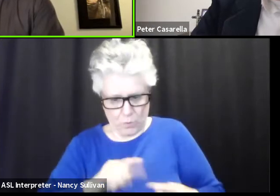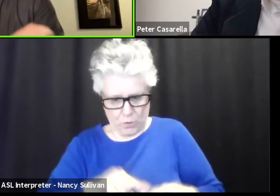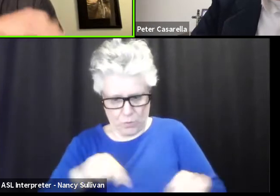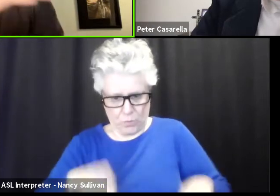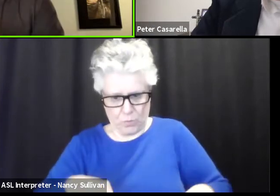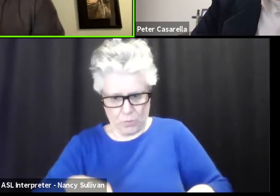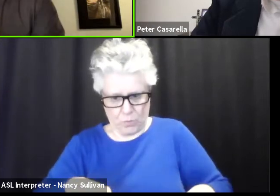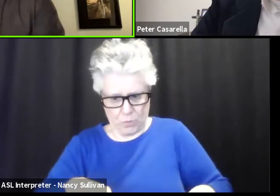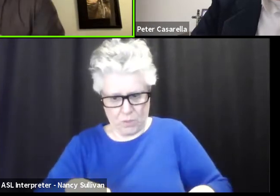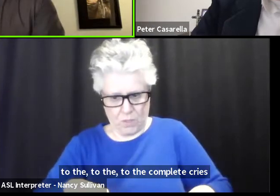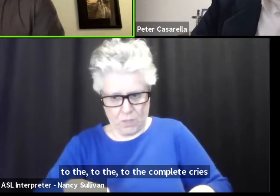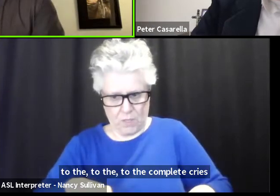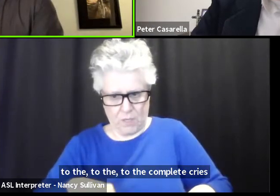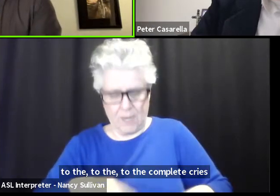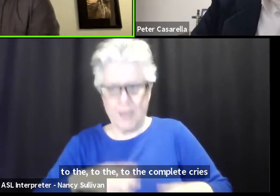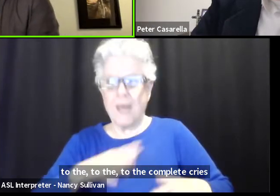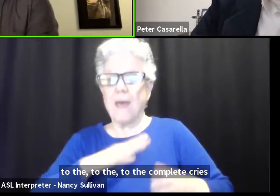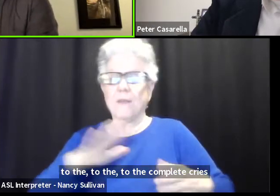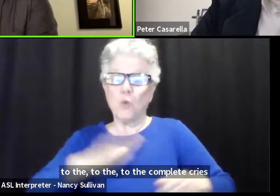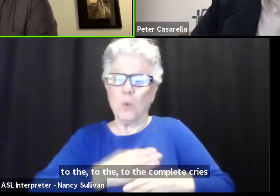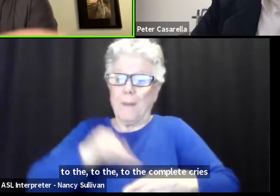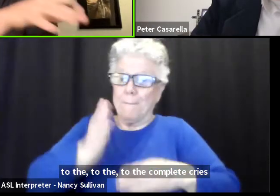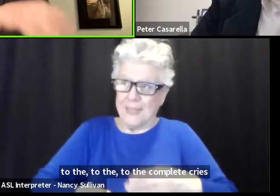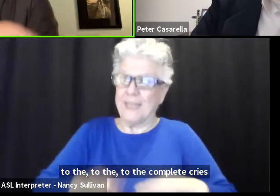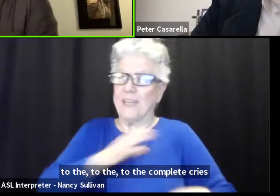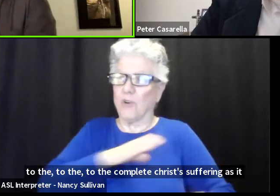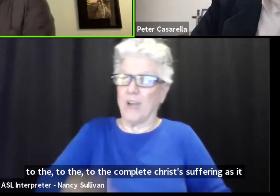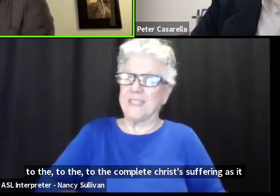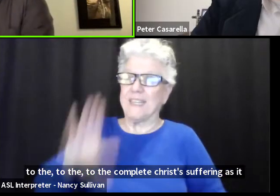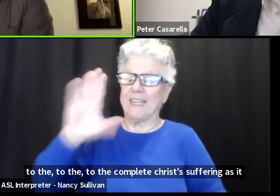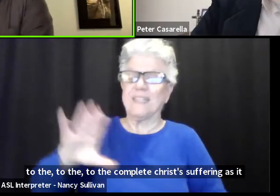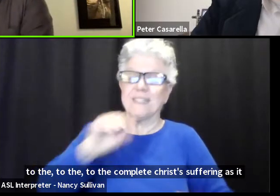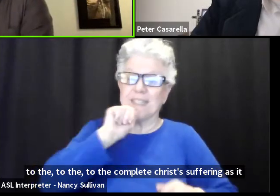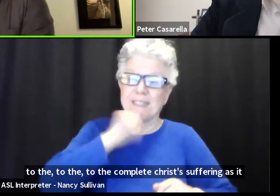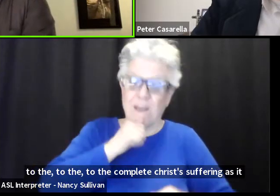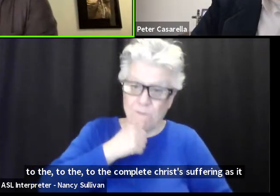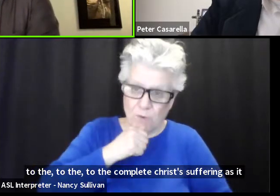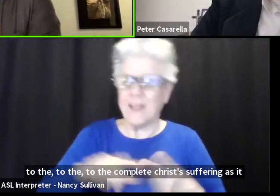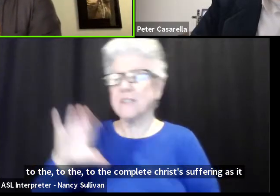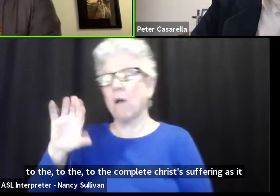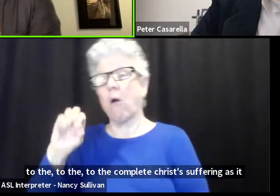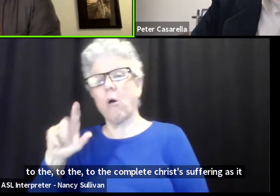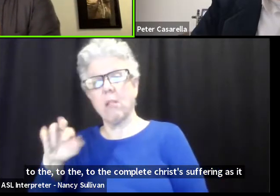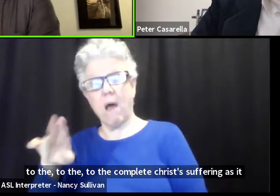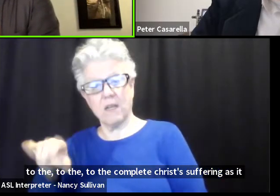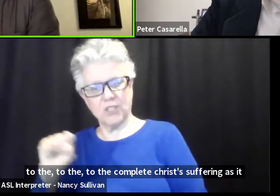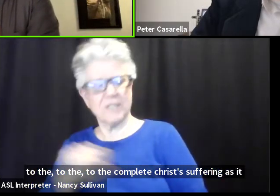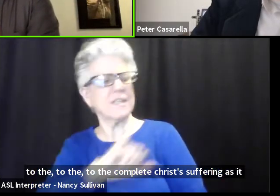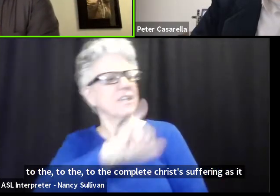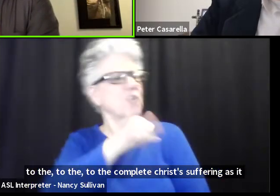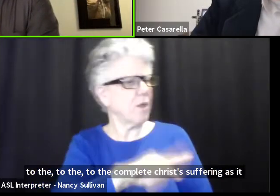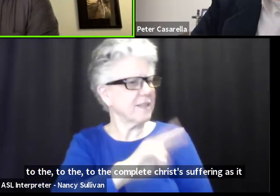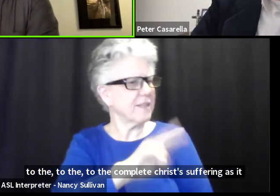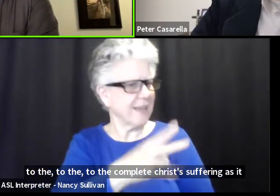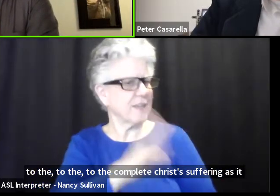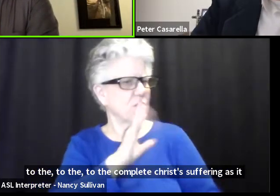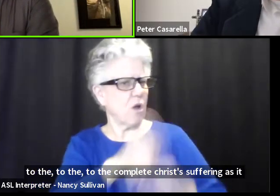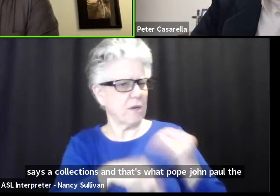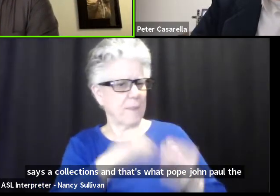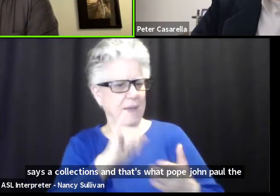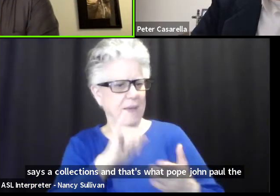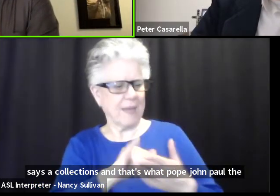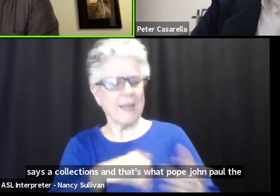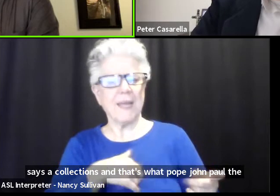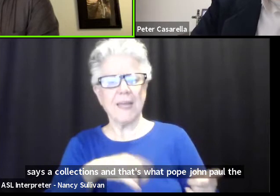to the complete Christ's suffering, as it says in Colossians, and that's what Pope John Paul II refers to in I think it's